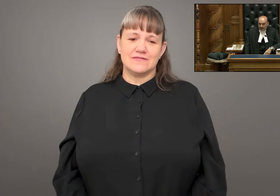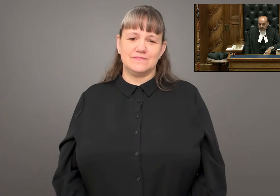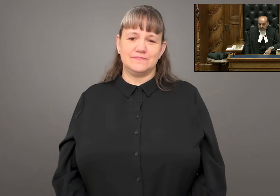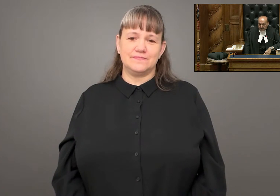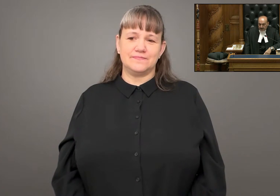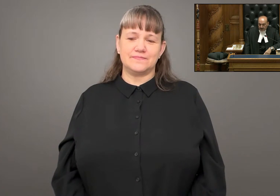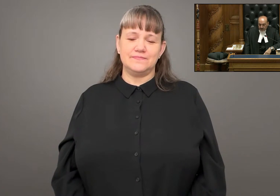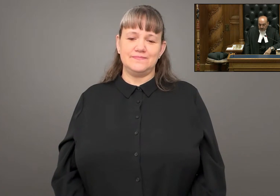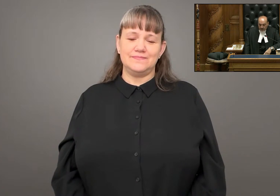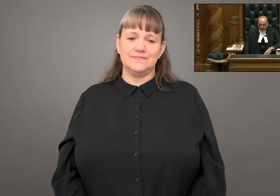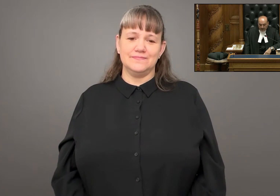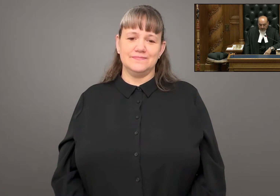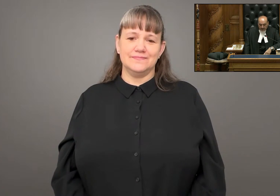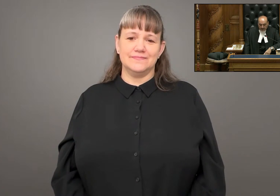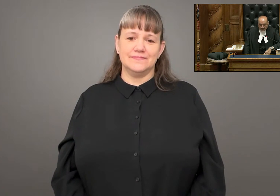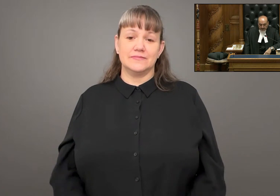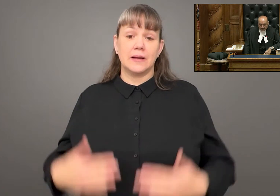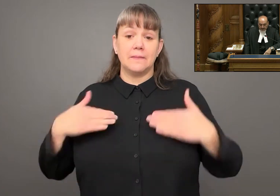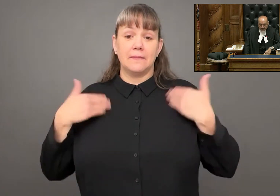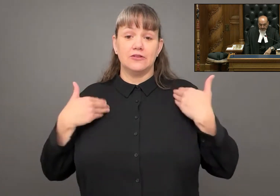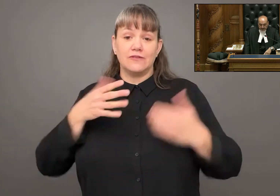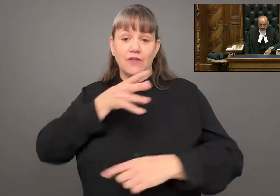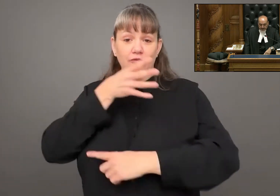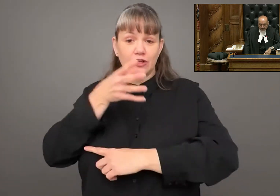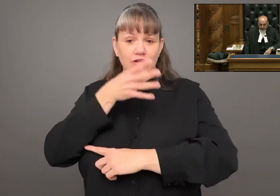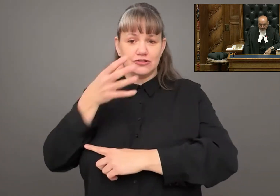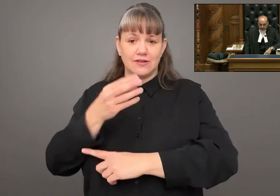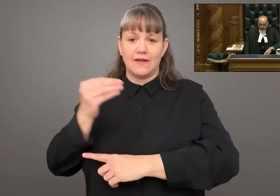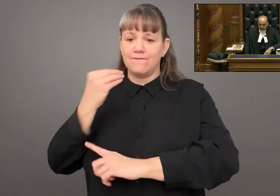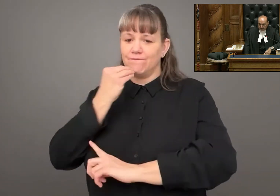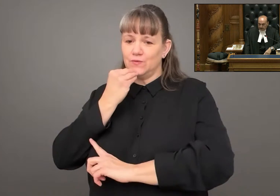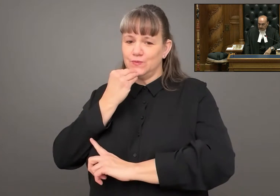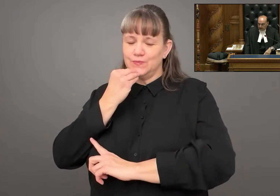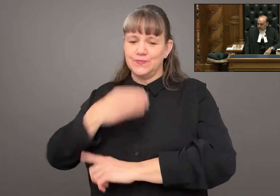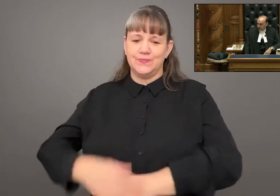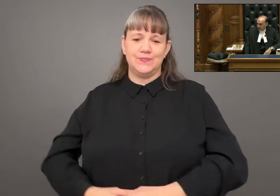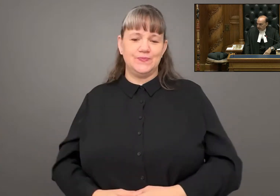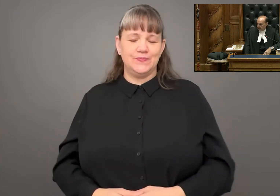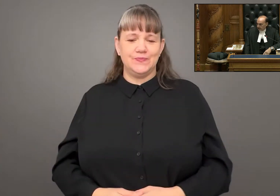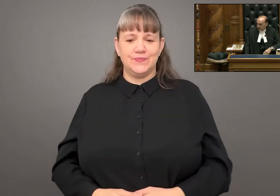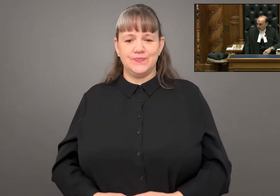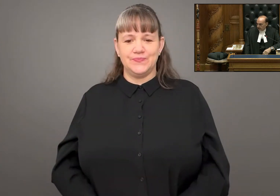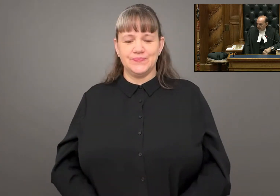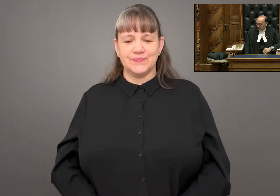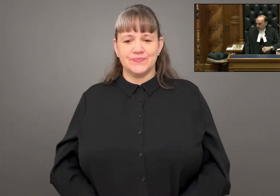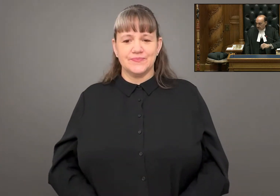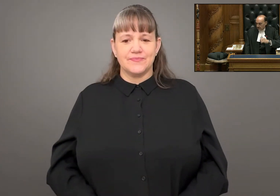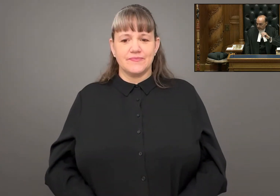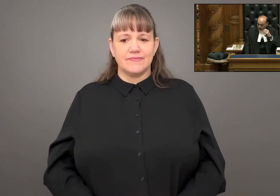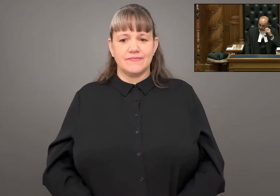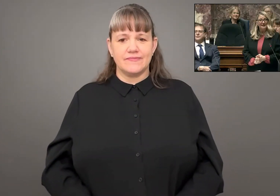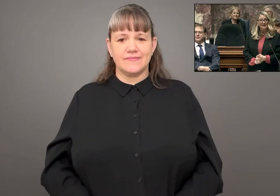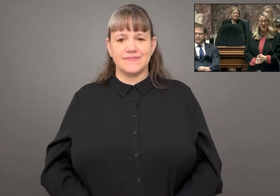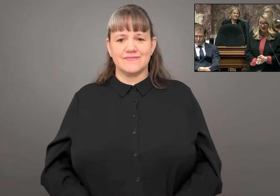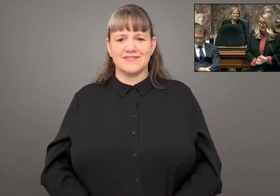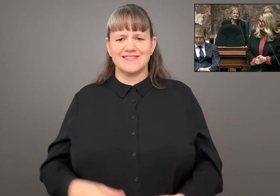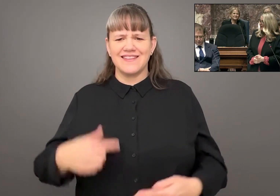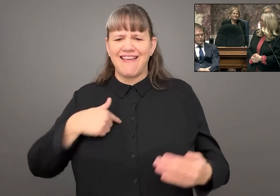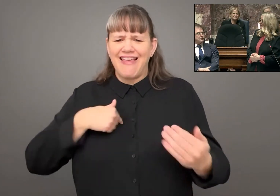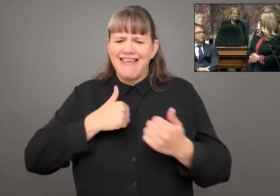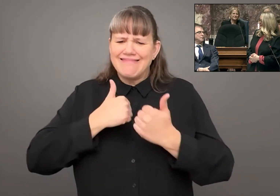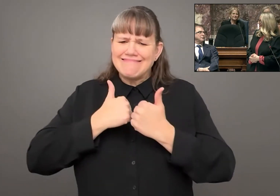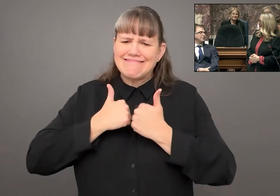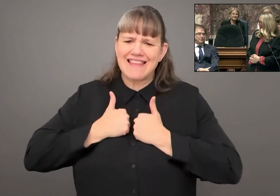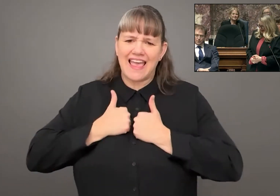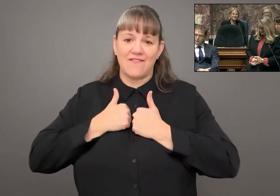Minister of Agriculture and Food. Thank you, Mr. Speaker. I just love it when constituents take time out of their busy lives to